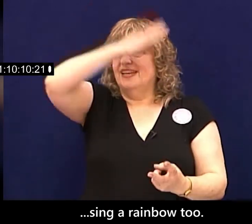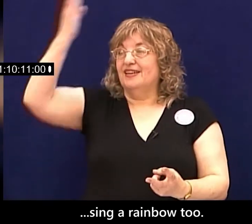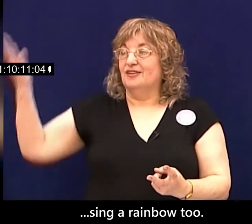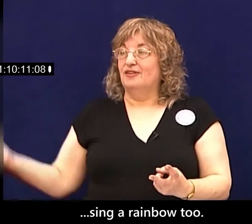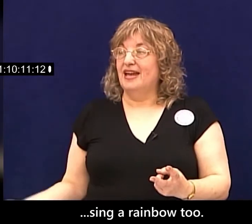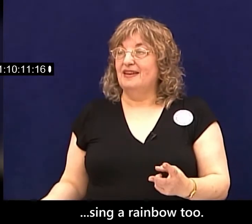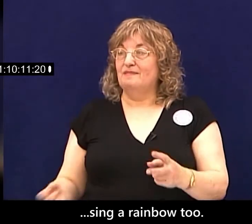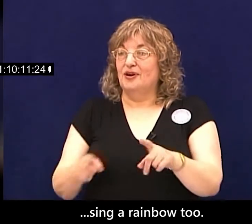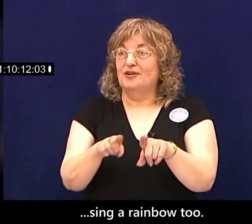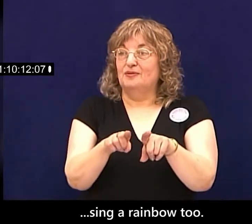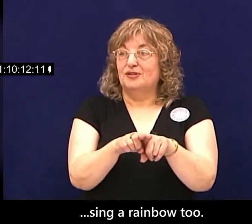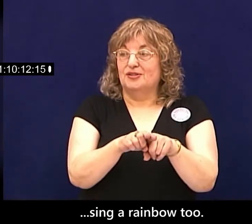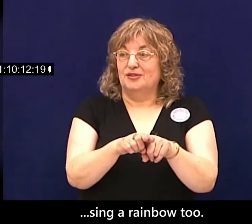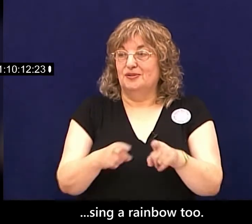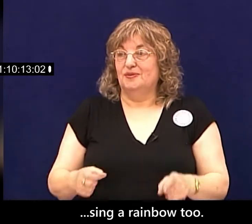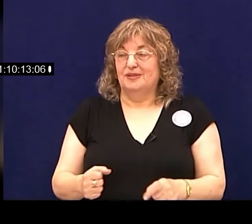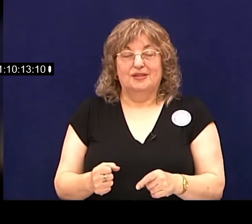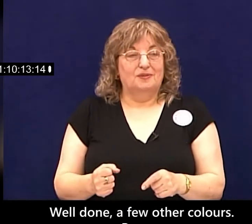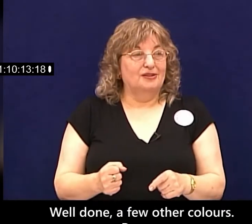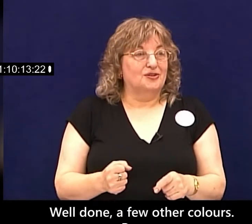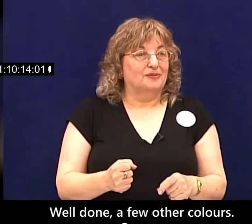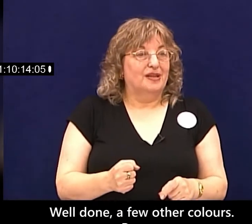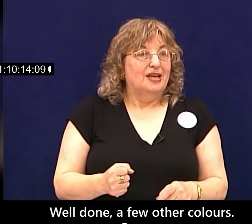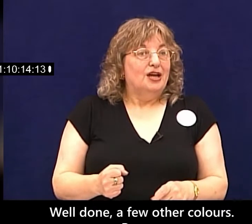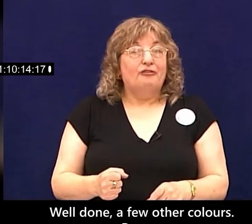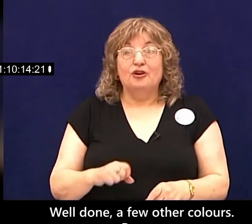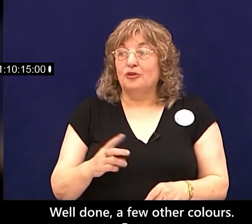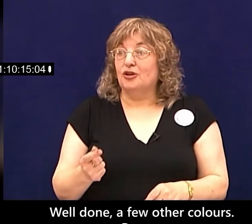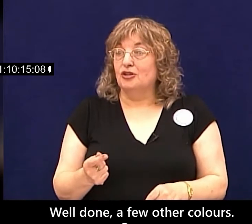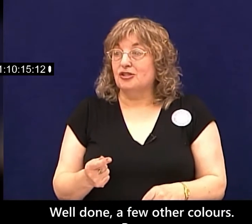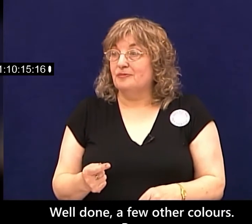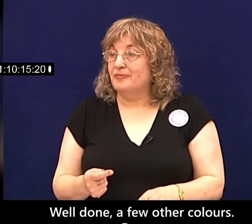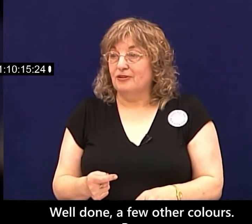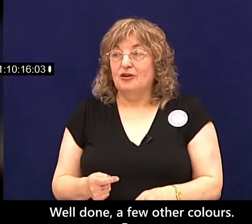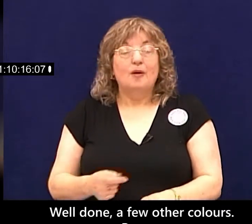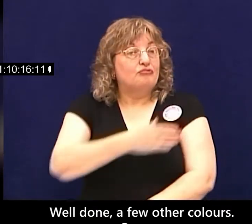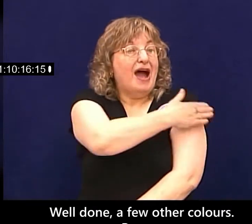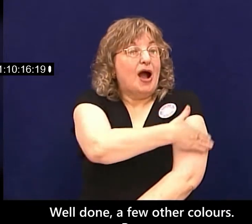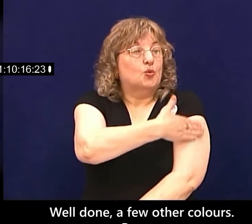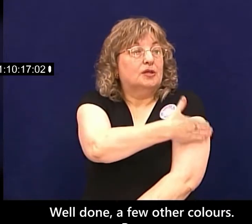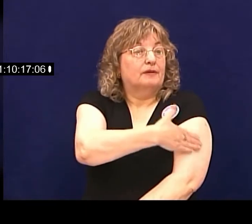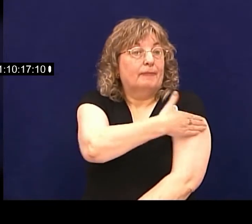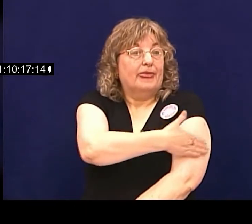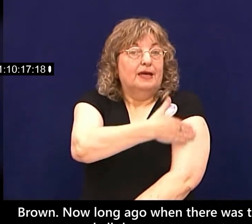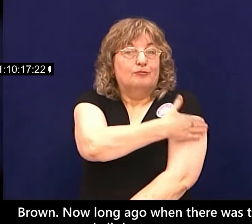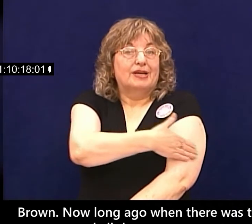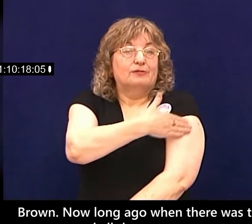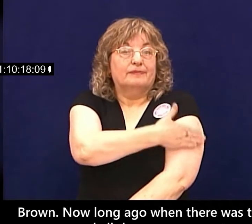sing a rainbow too. Well done. A few other colours. Brown. Brown.